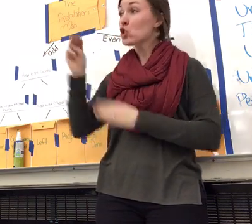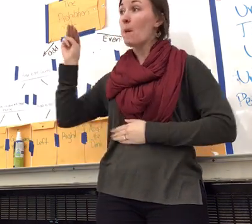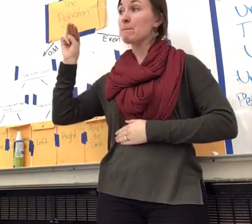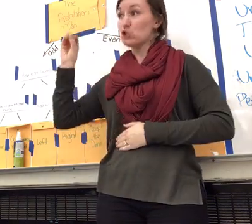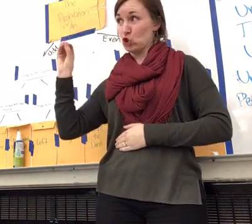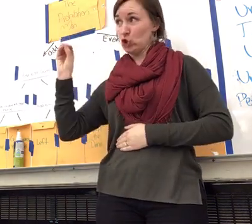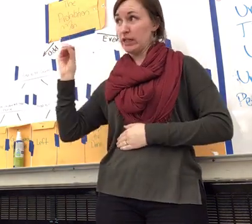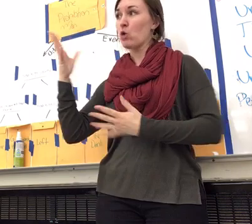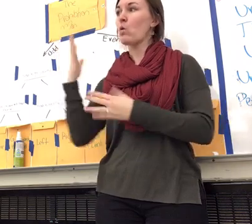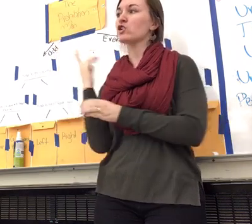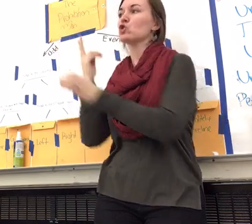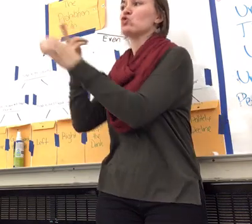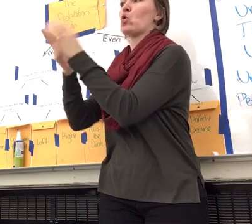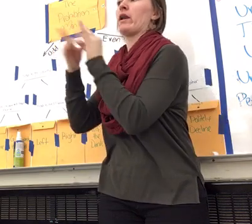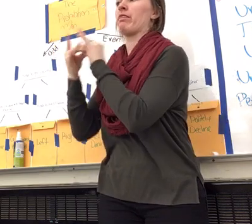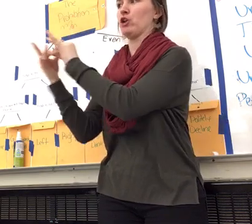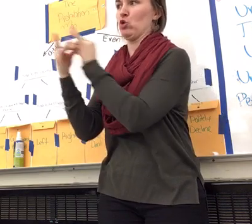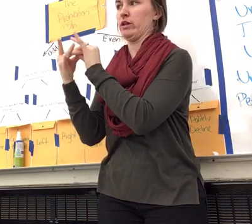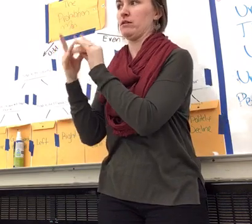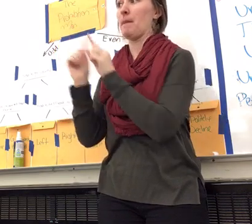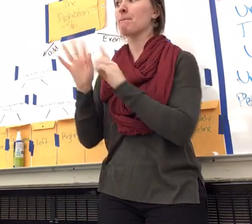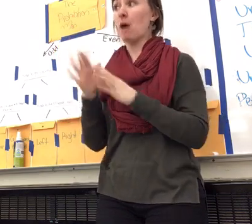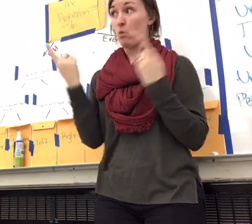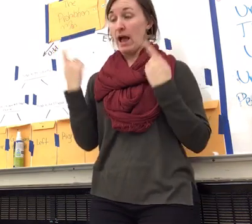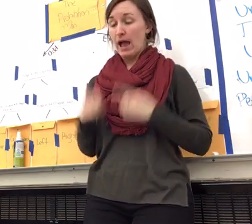the Union, but what happens is that with